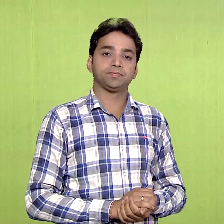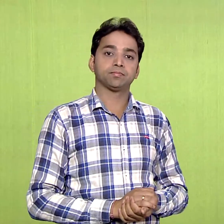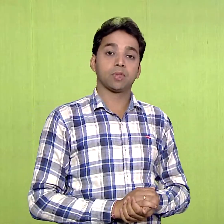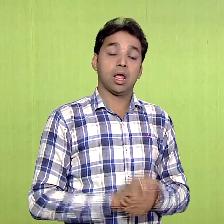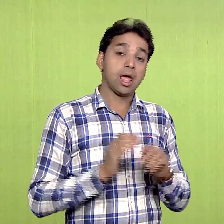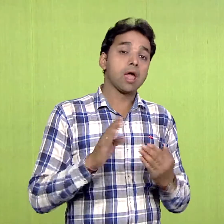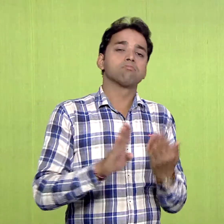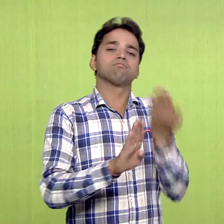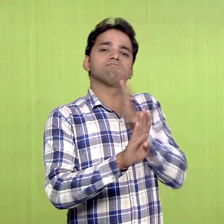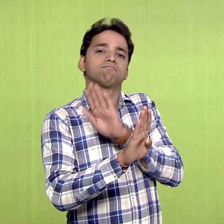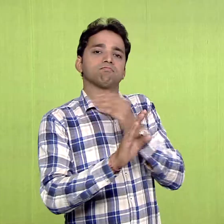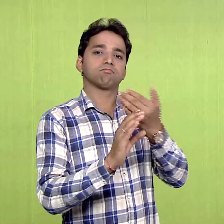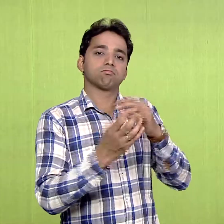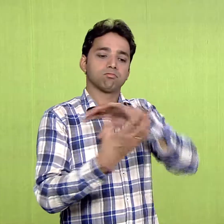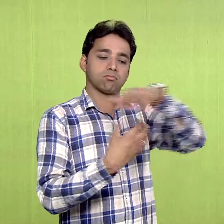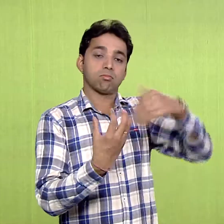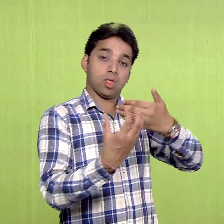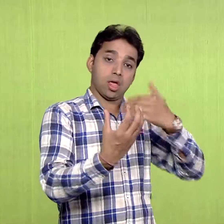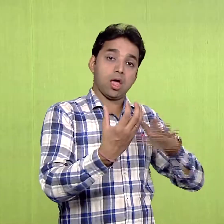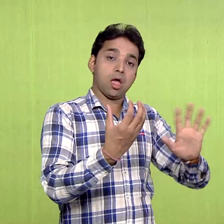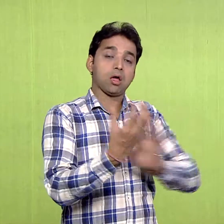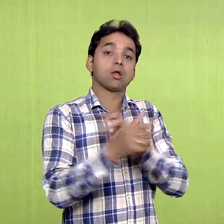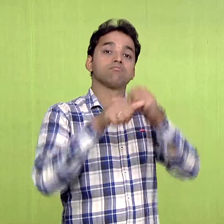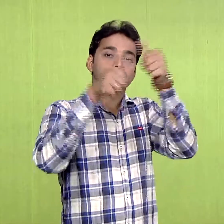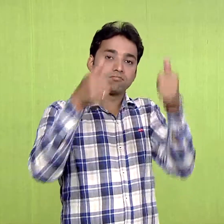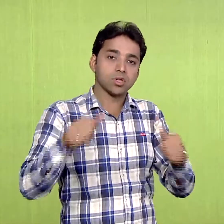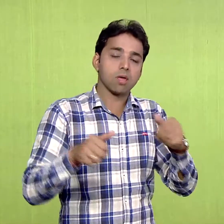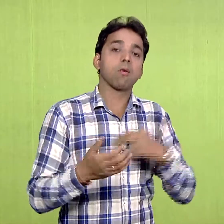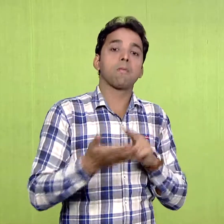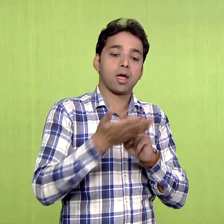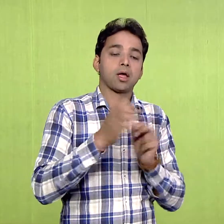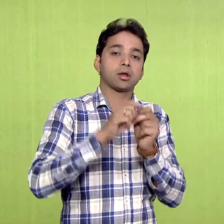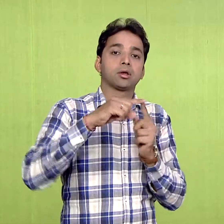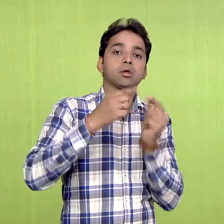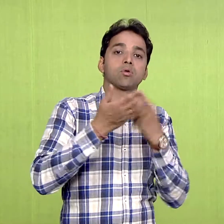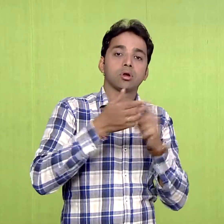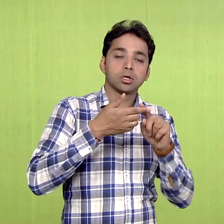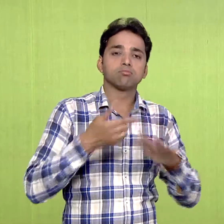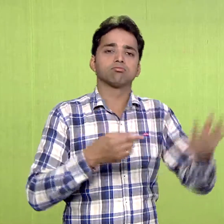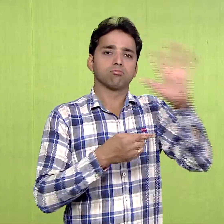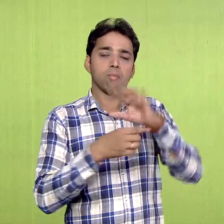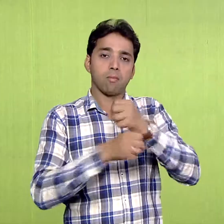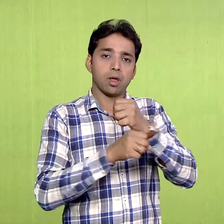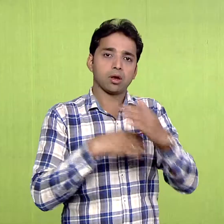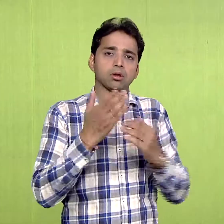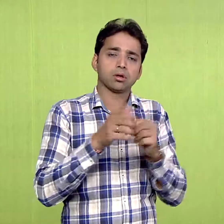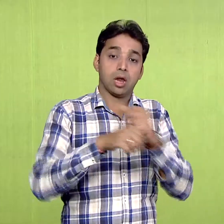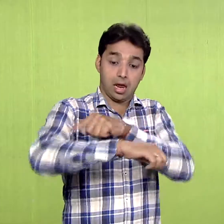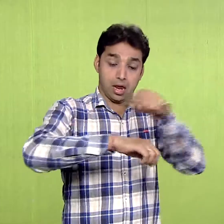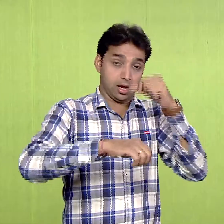External influences have also shaped the nature of Indian architecture, and so has the influence of